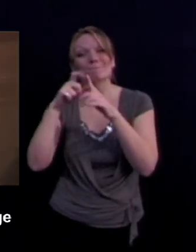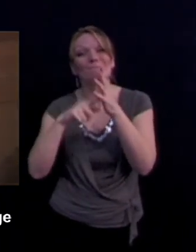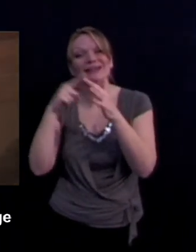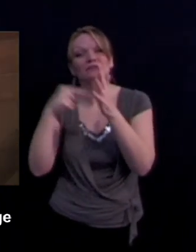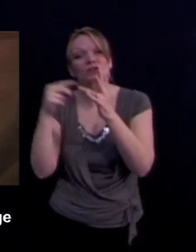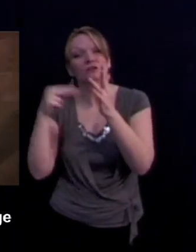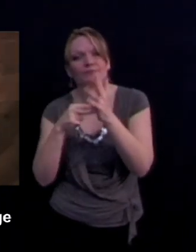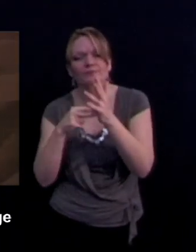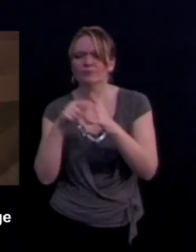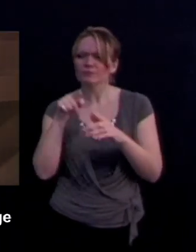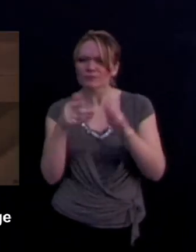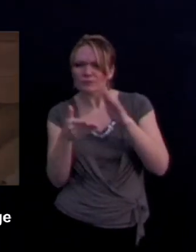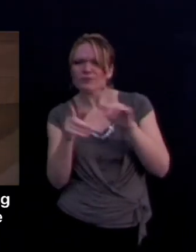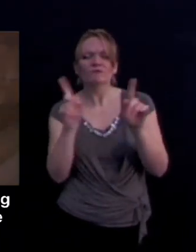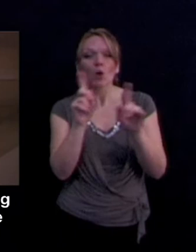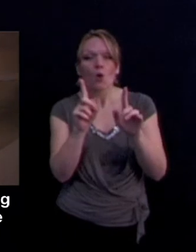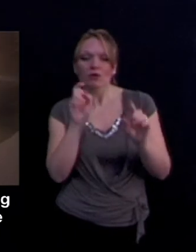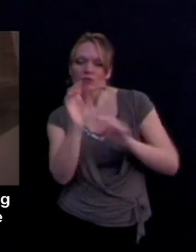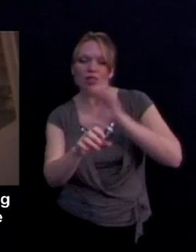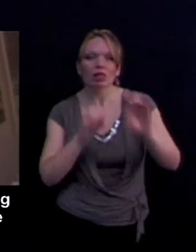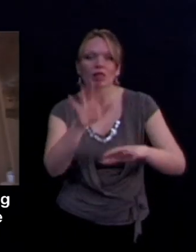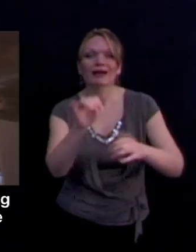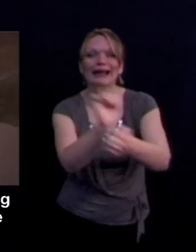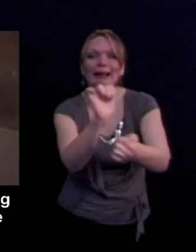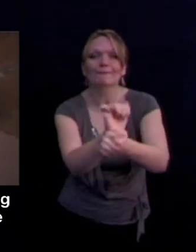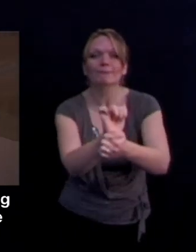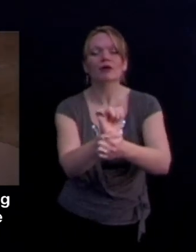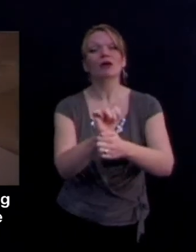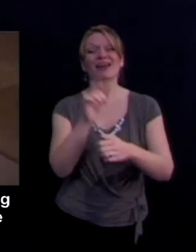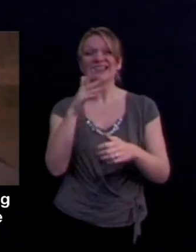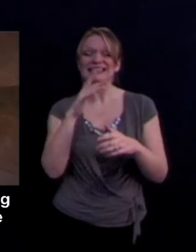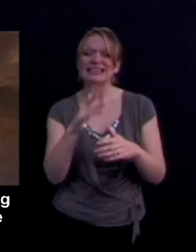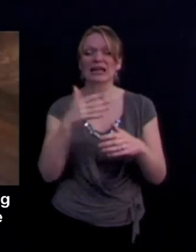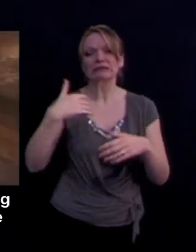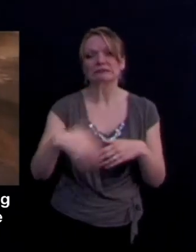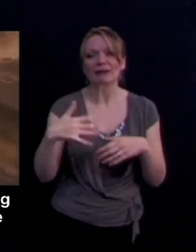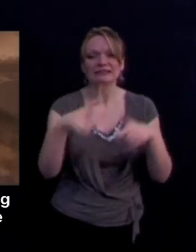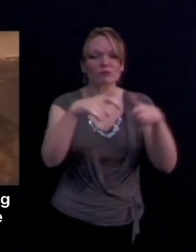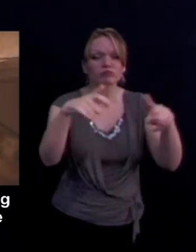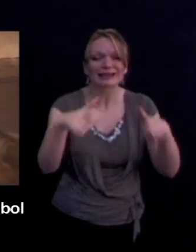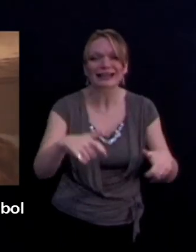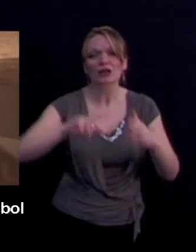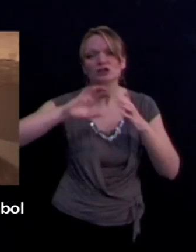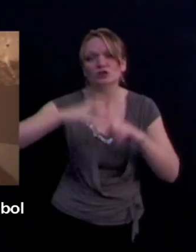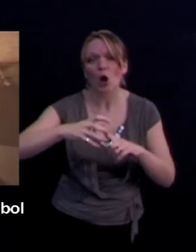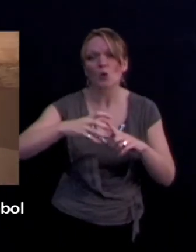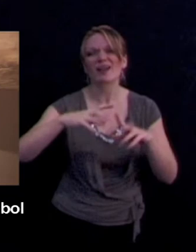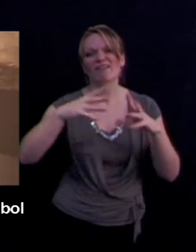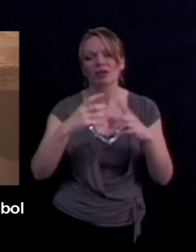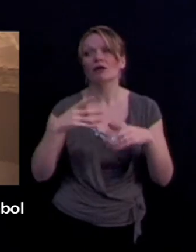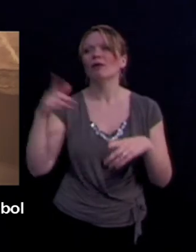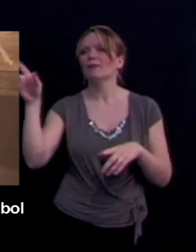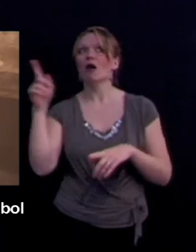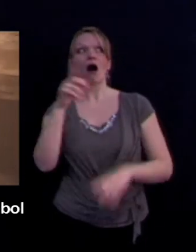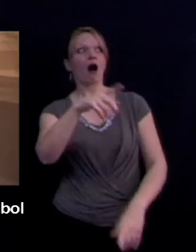undercrofts used for secure storage. As they required expensive building materials, brick and stone, these were also a bit of a status